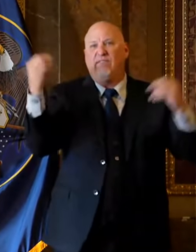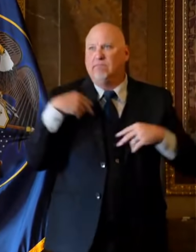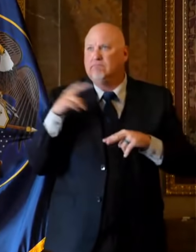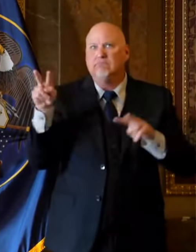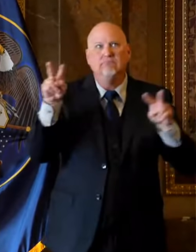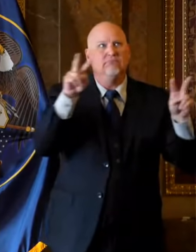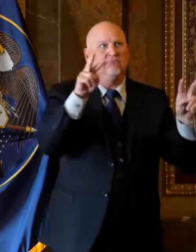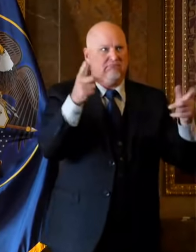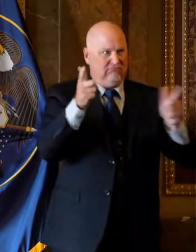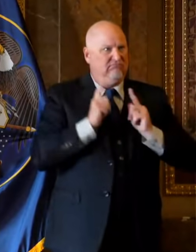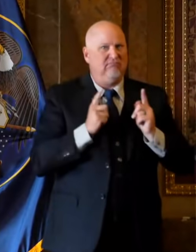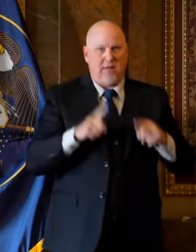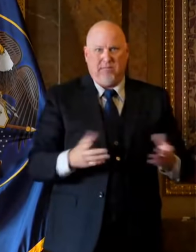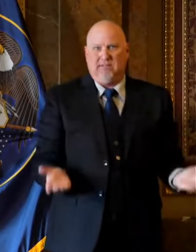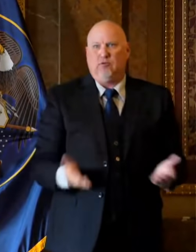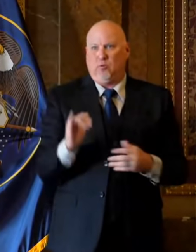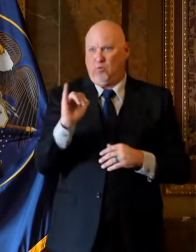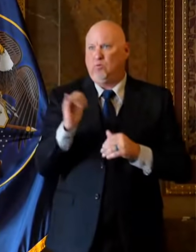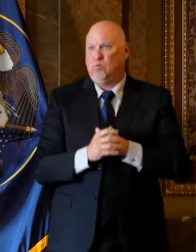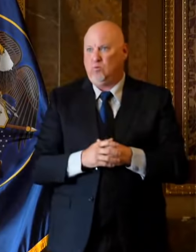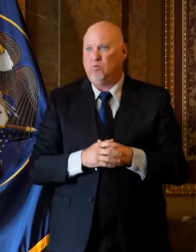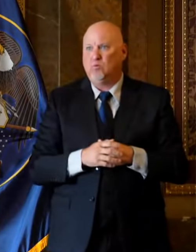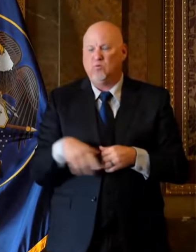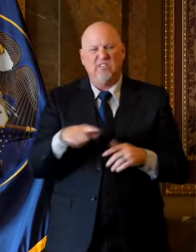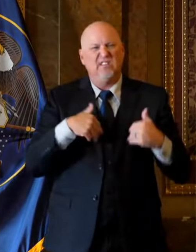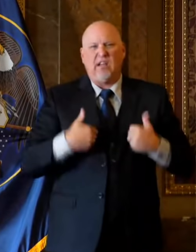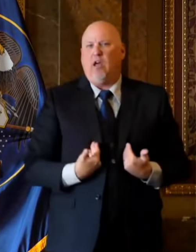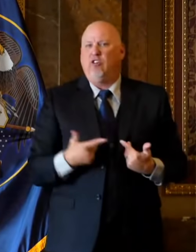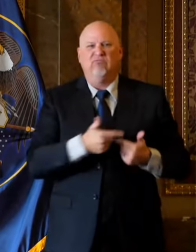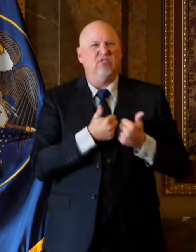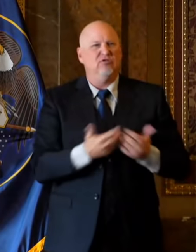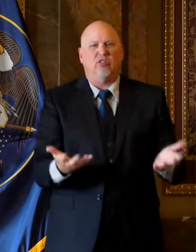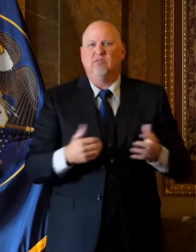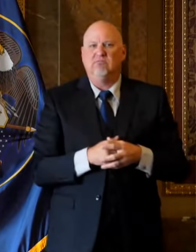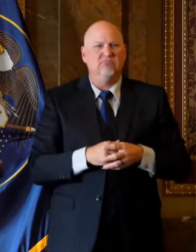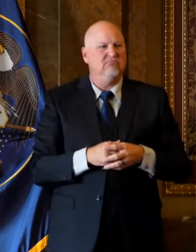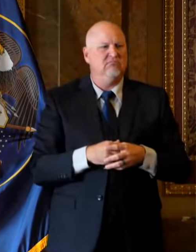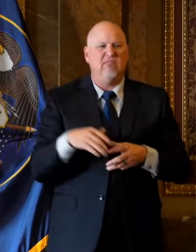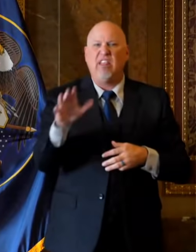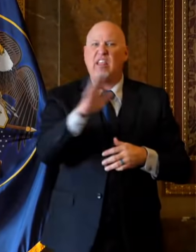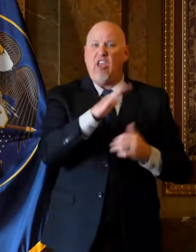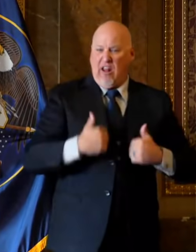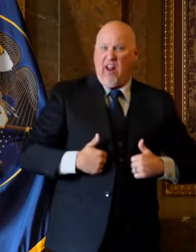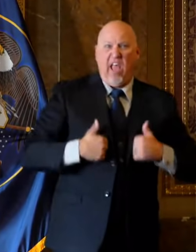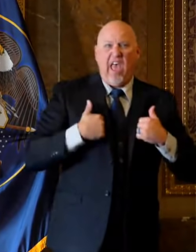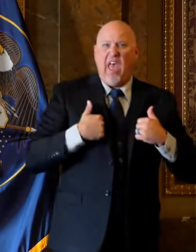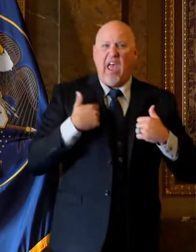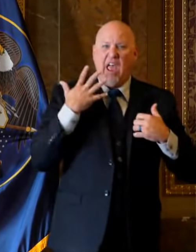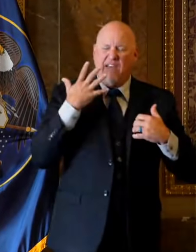the stresses that these folks have faced, and they are particularly